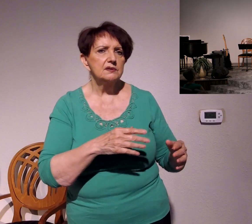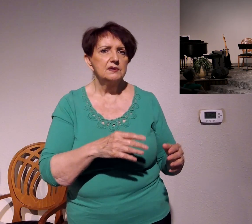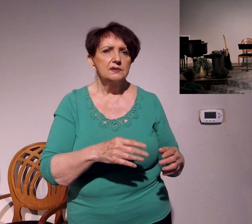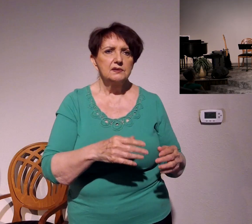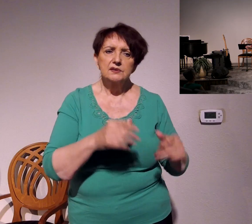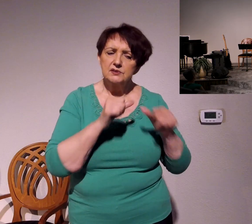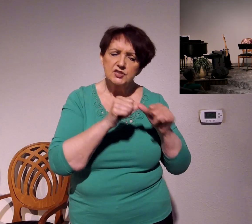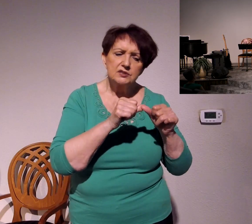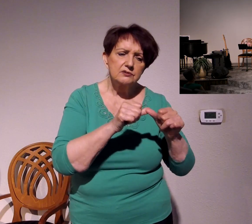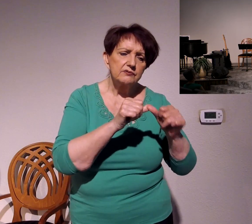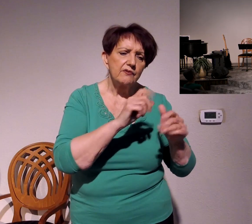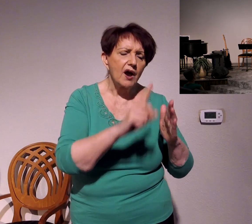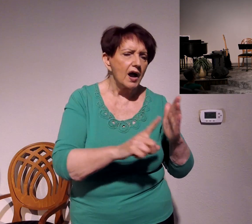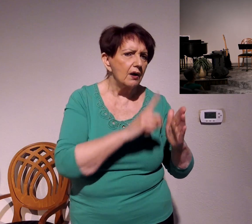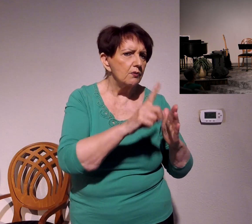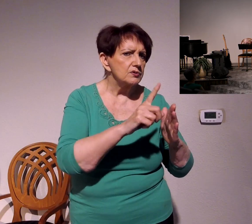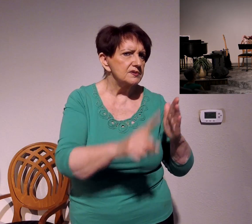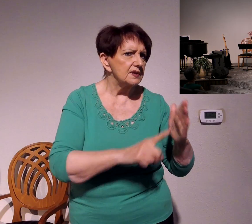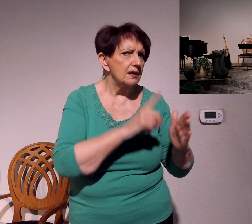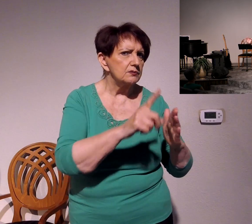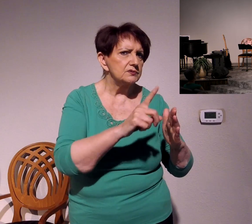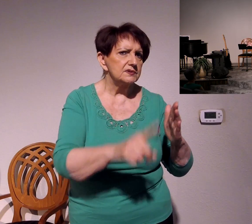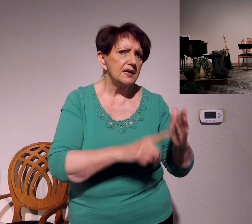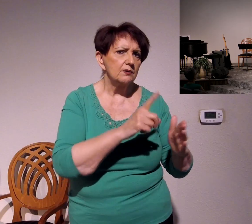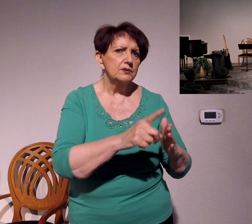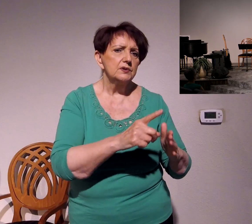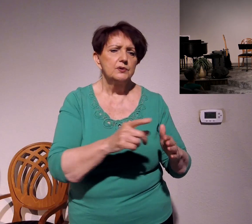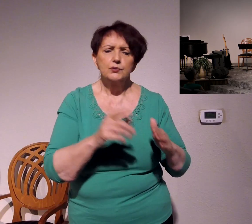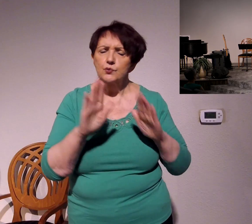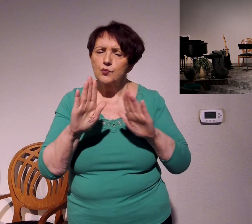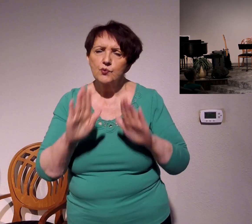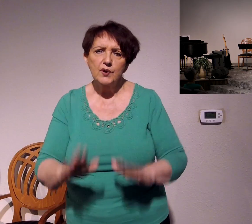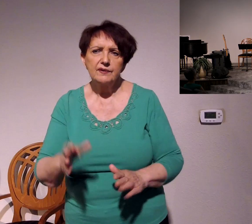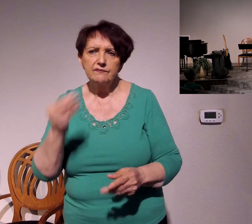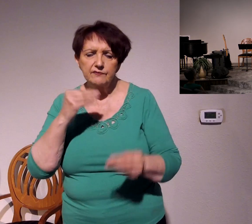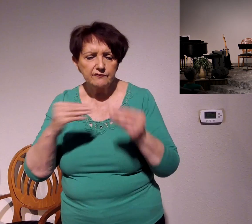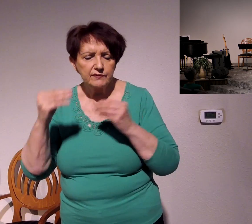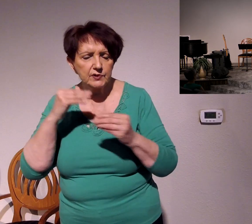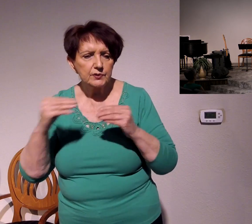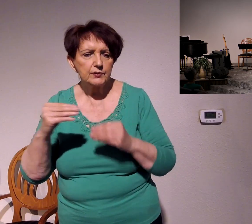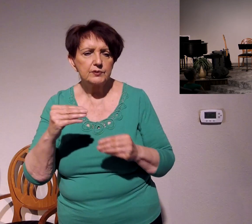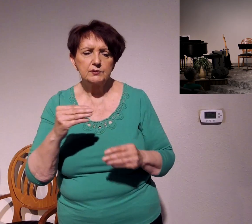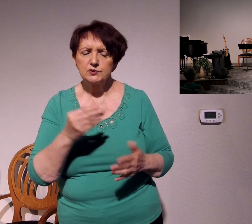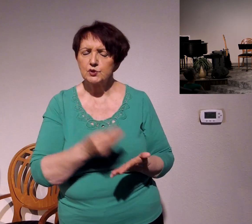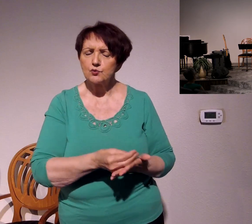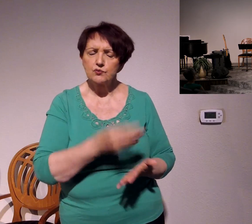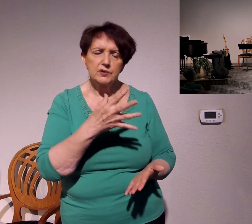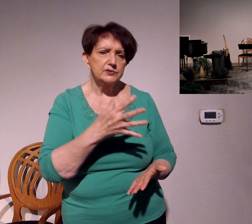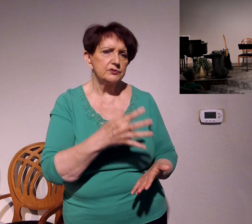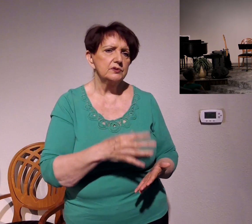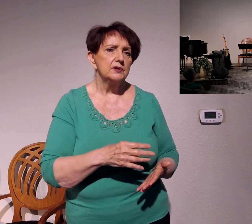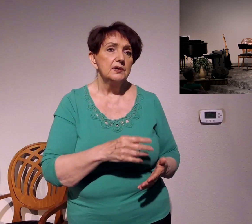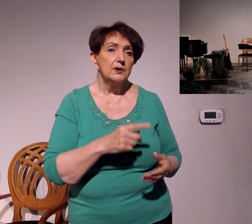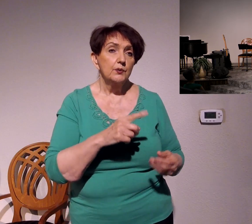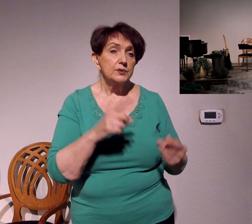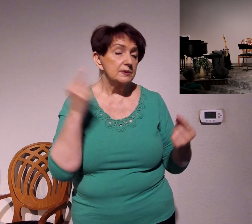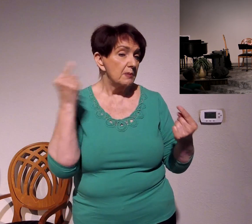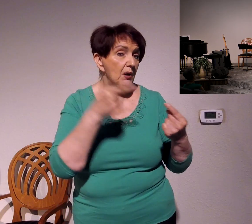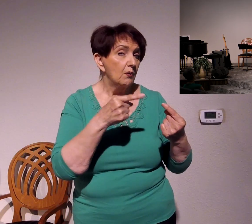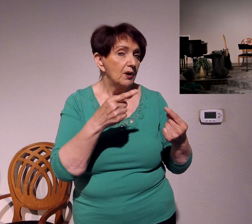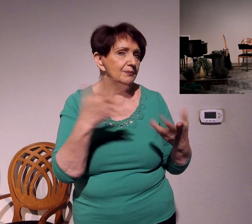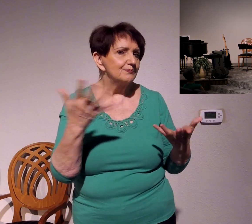for hours. Great food, all of it. And it was so rich, and it was all about